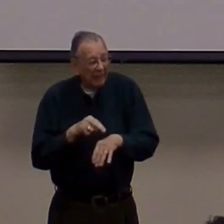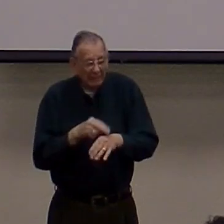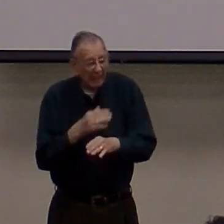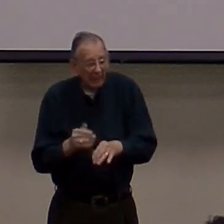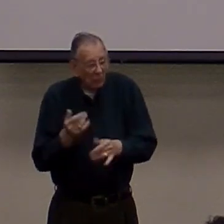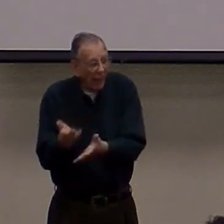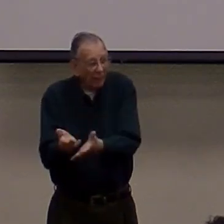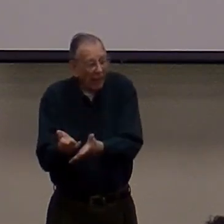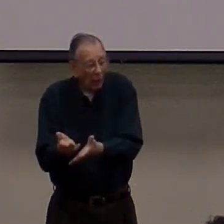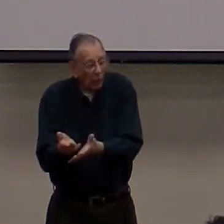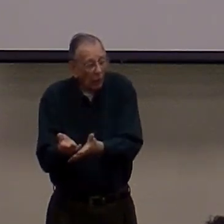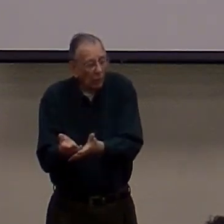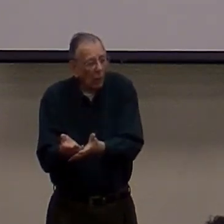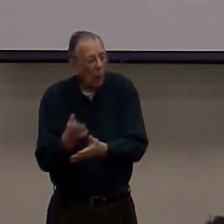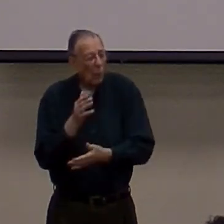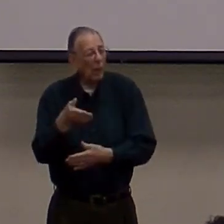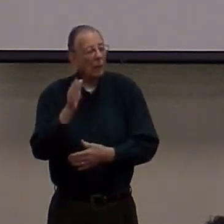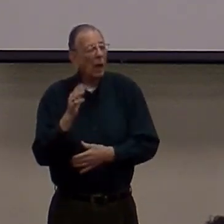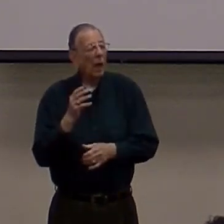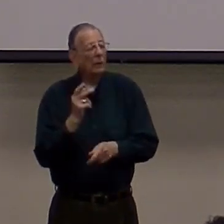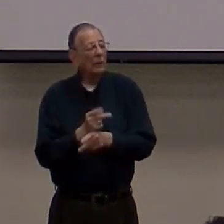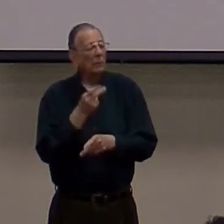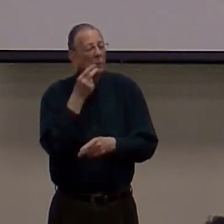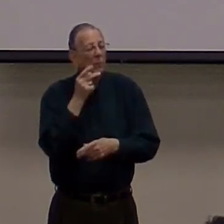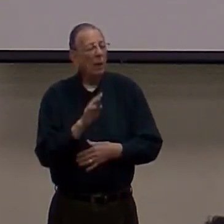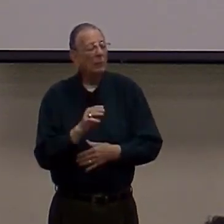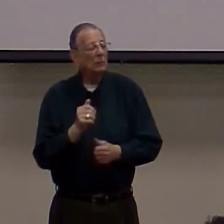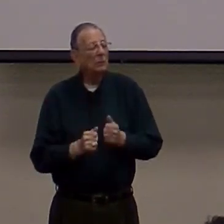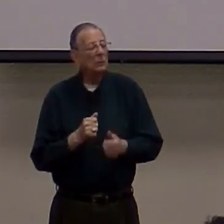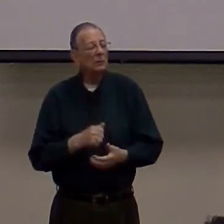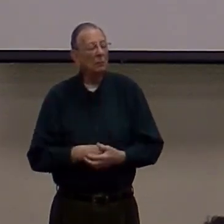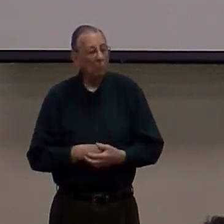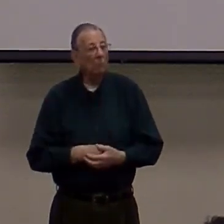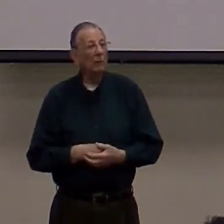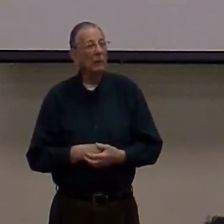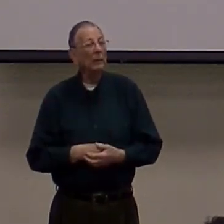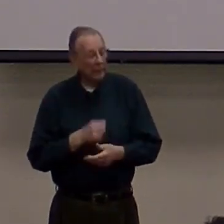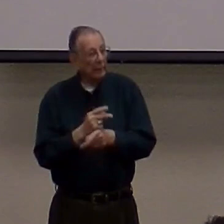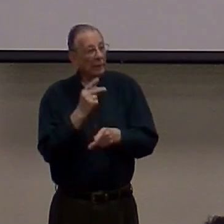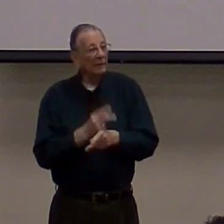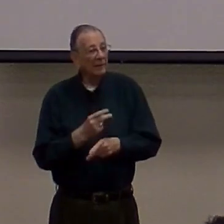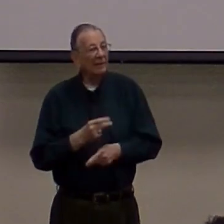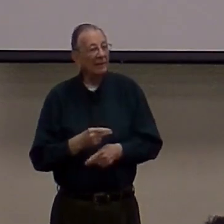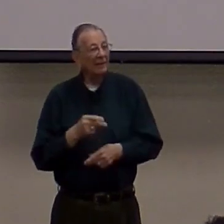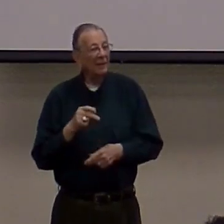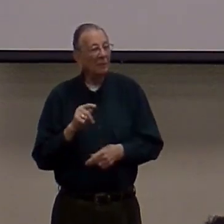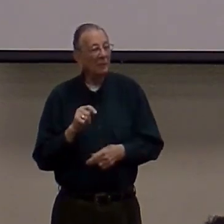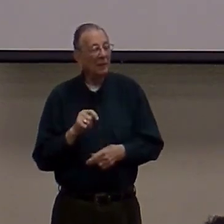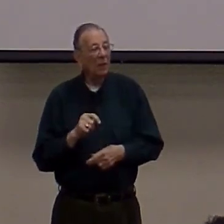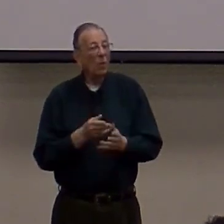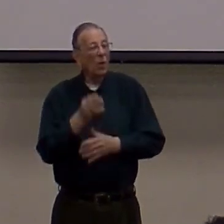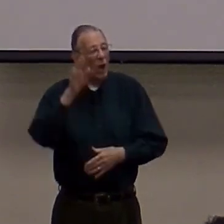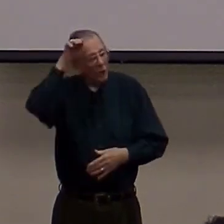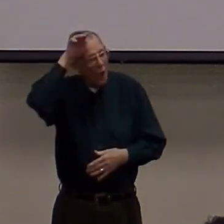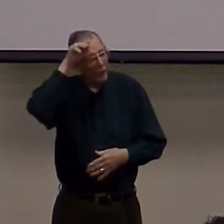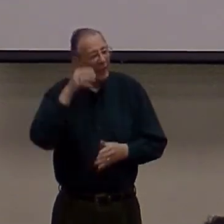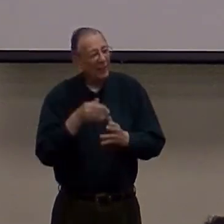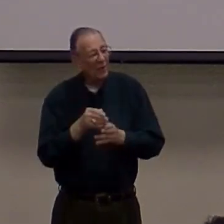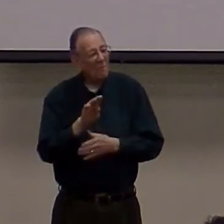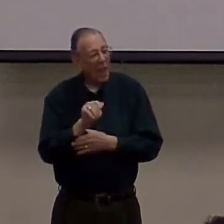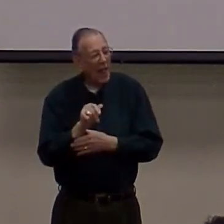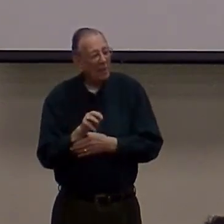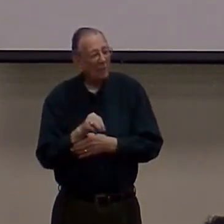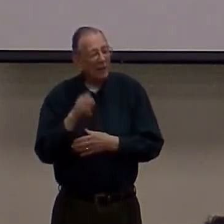right there? Or will God fulfill His promise? And He did. Through a donkey and through Balaam,